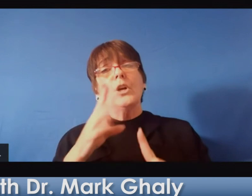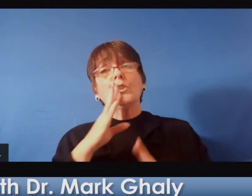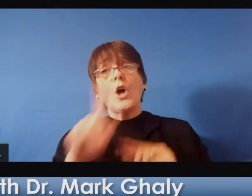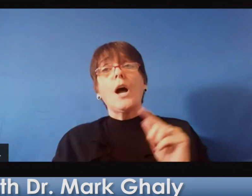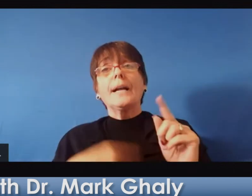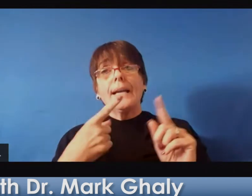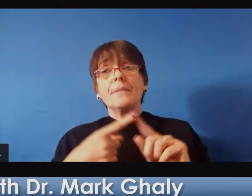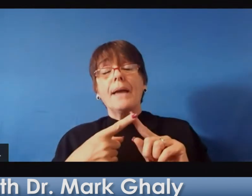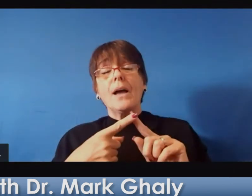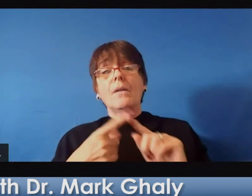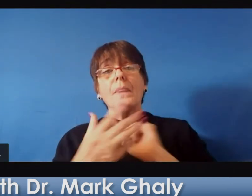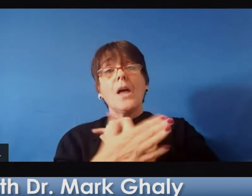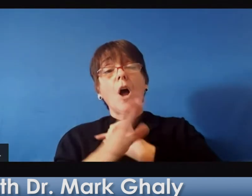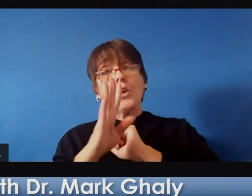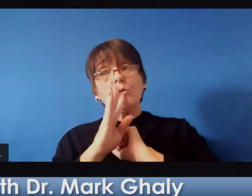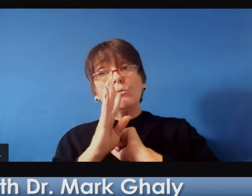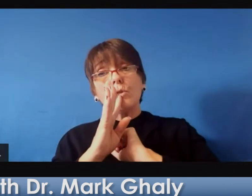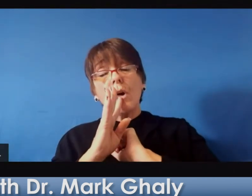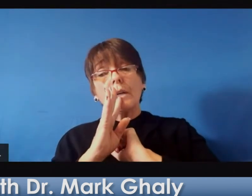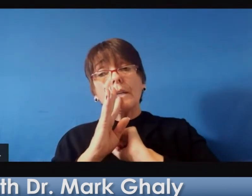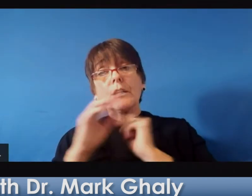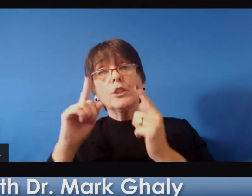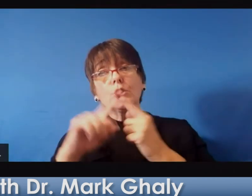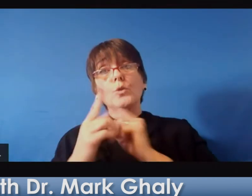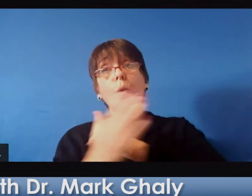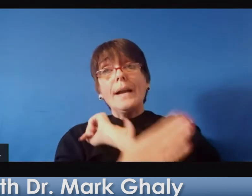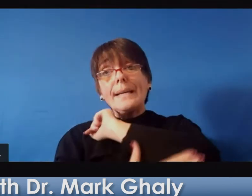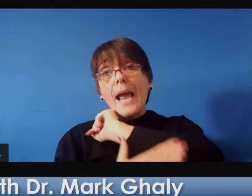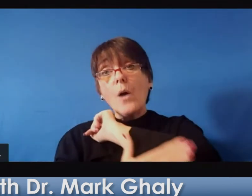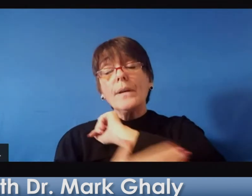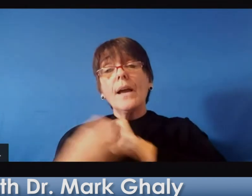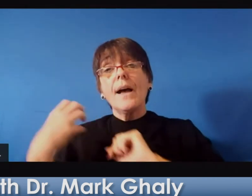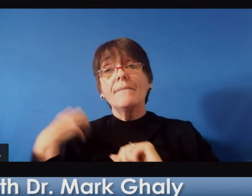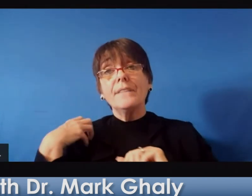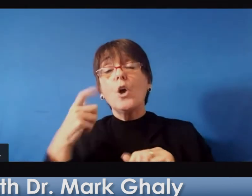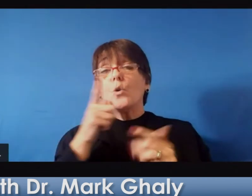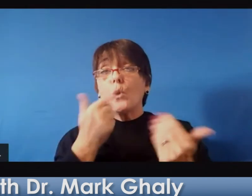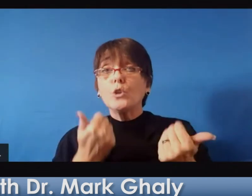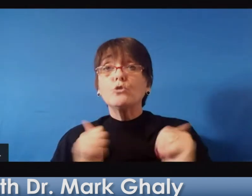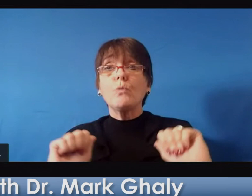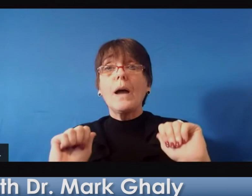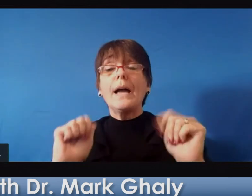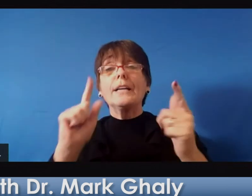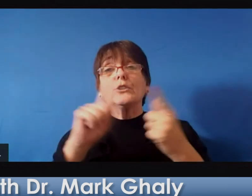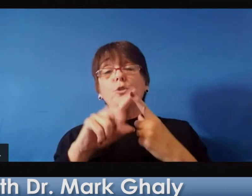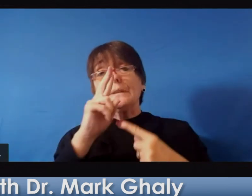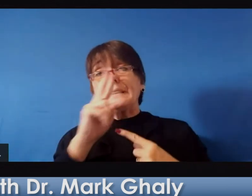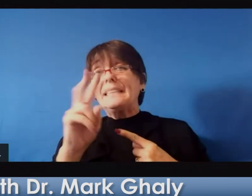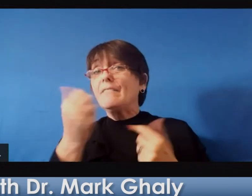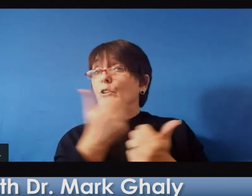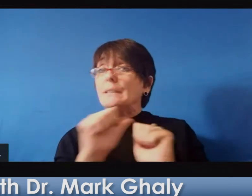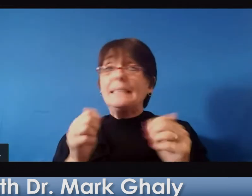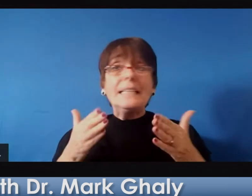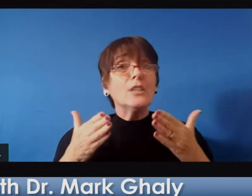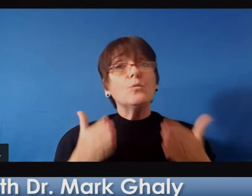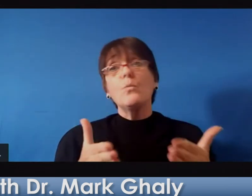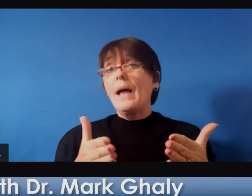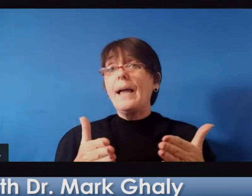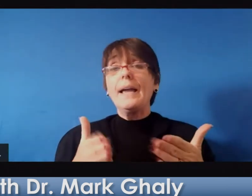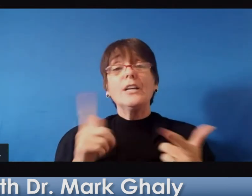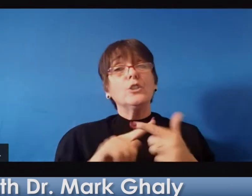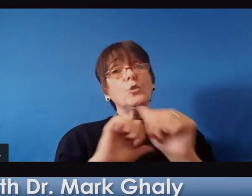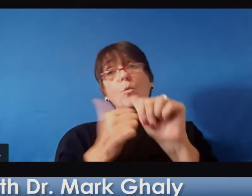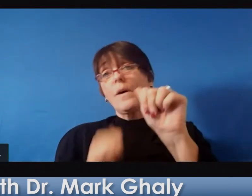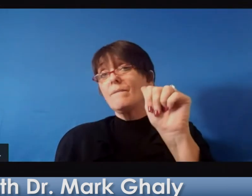Diego County, but are you talking to county officials who are trying to see if there's any way to avoid